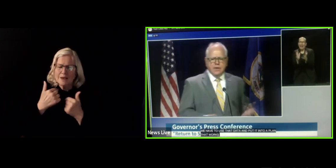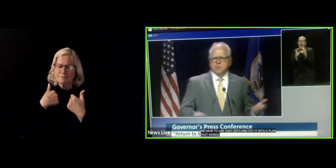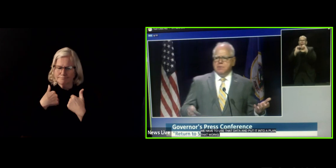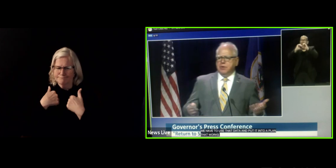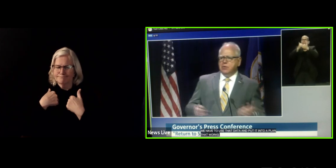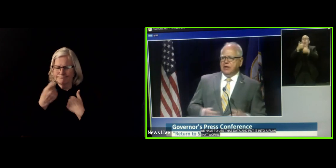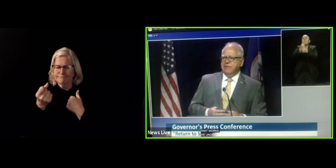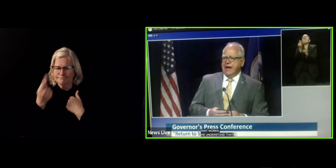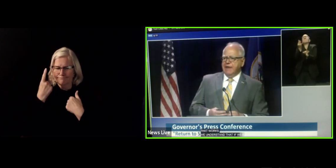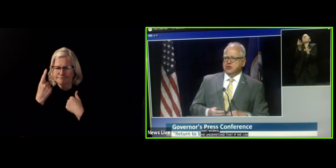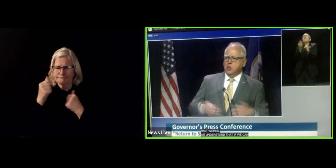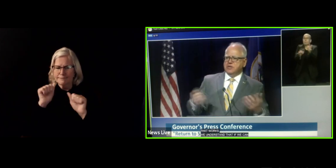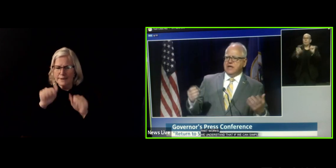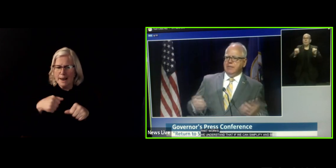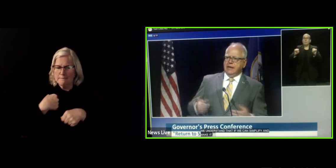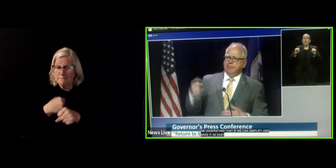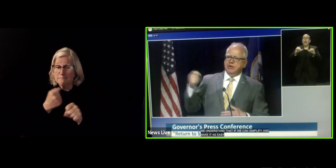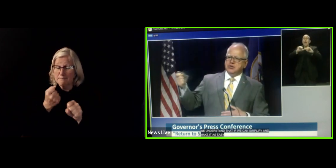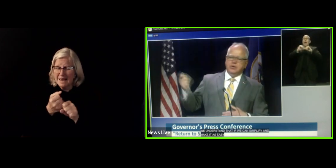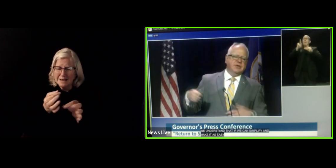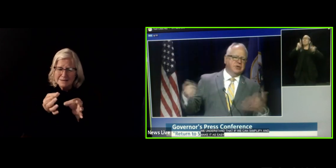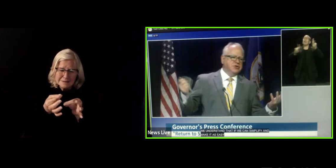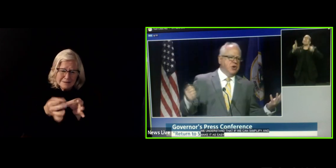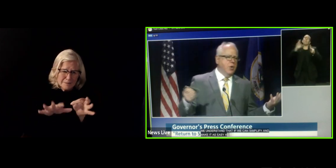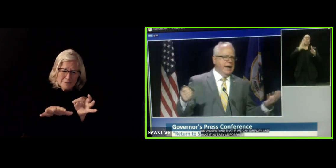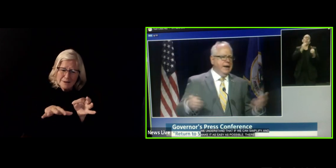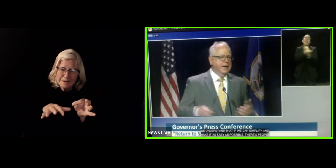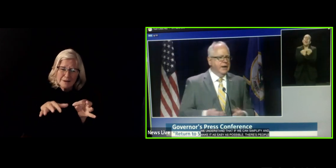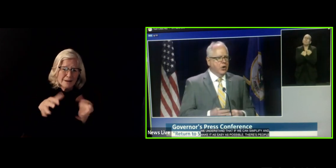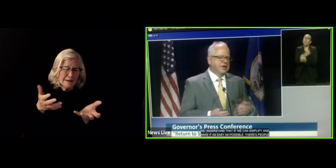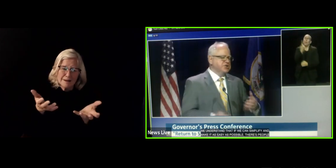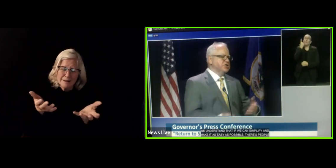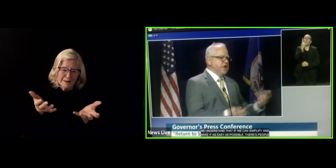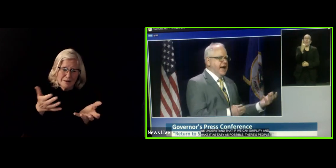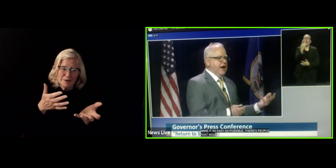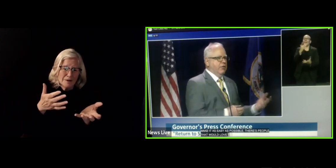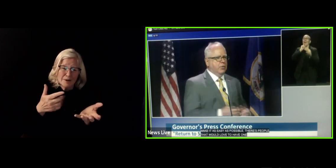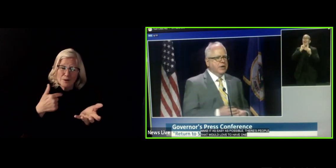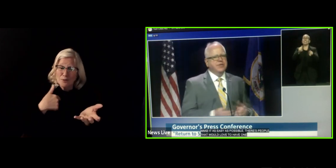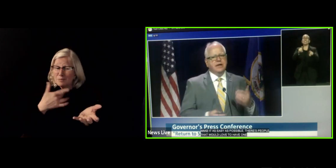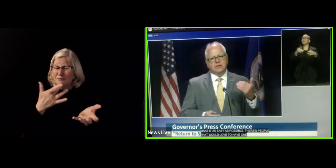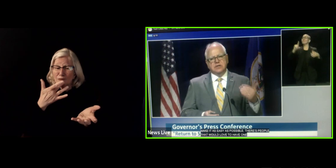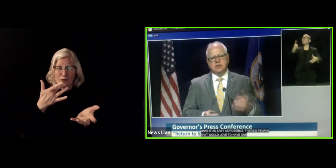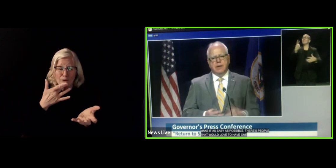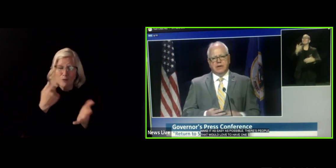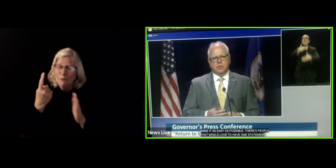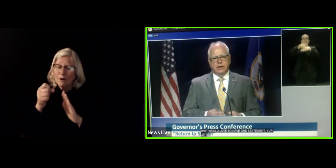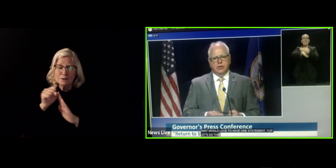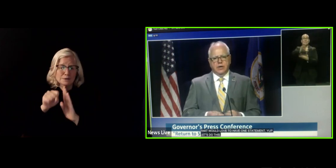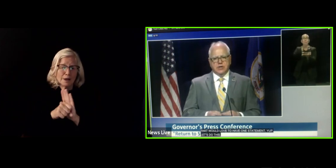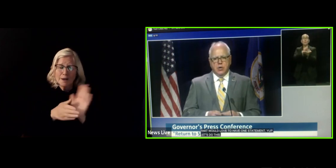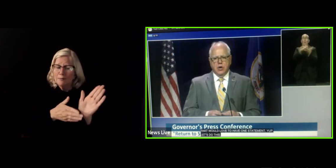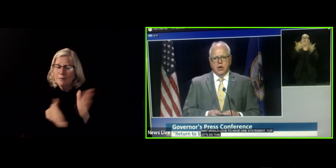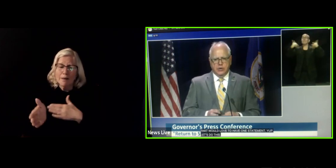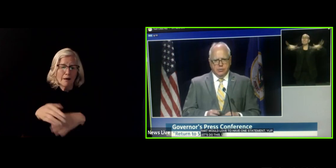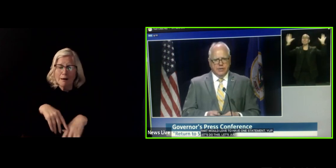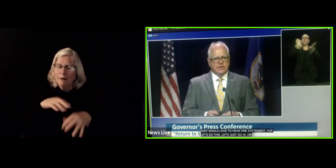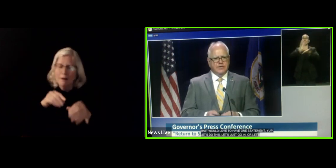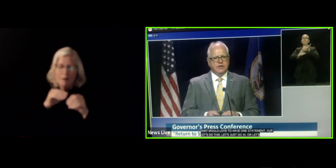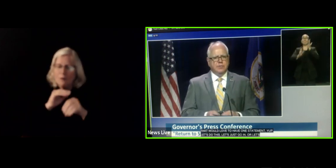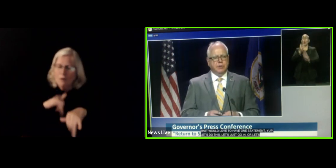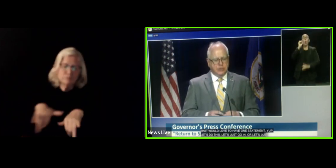there's people that would love to have just one statement. Yep, let's do this. Let's just go in. Or let's just stay out. We think that this is the best way to do it. So we do